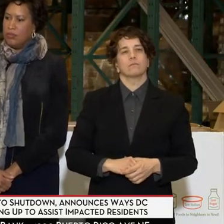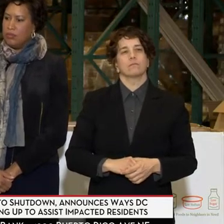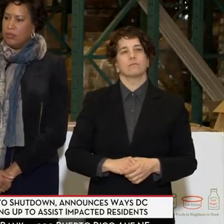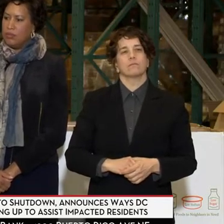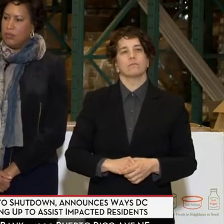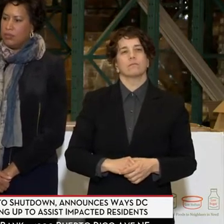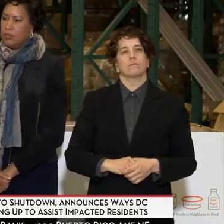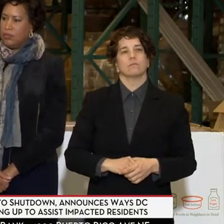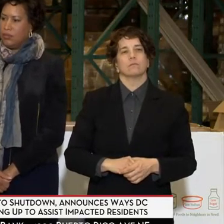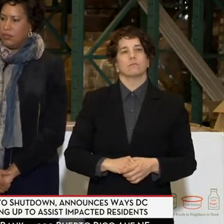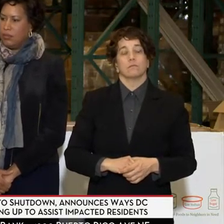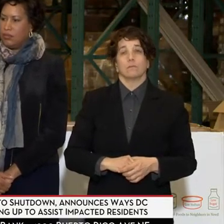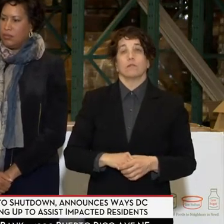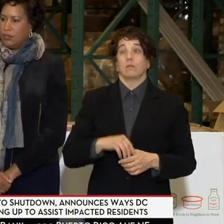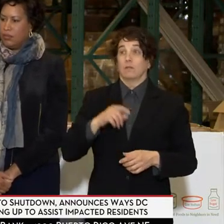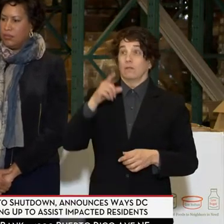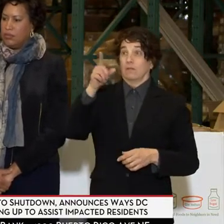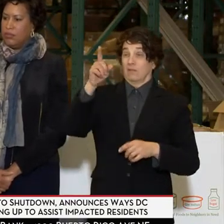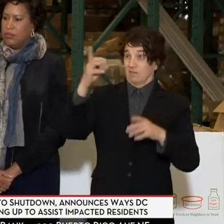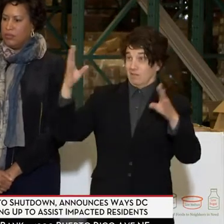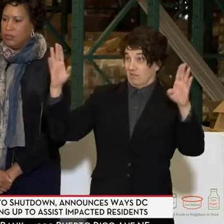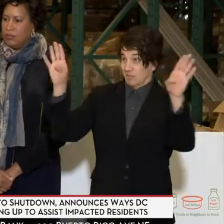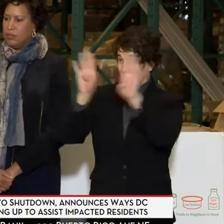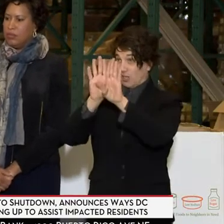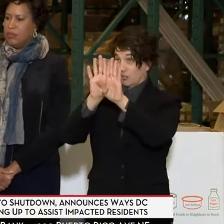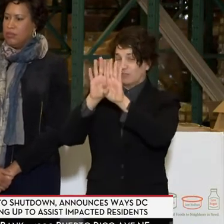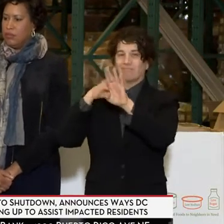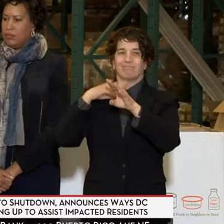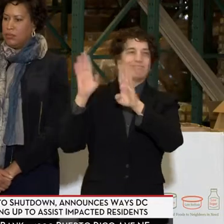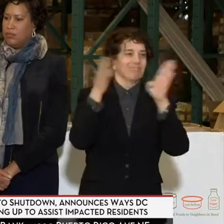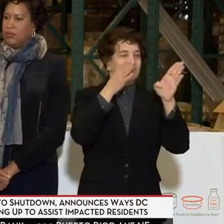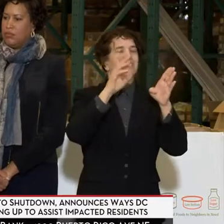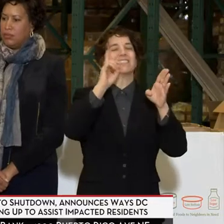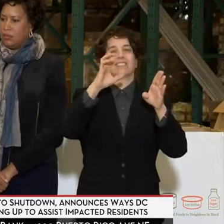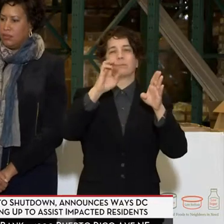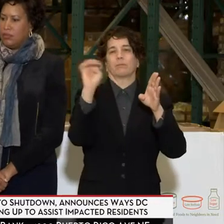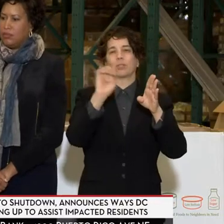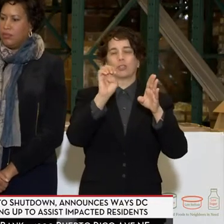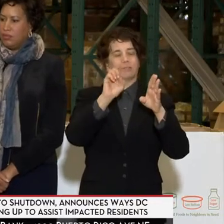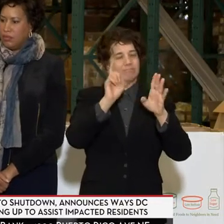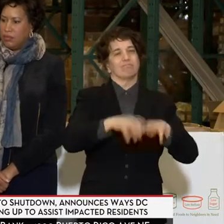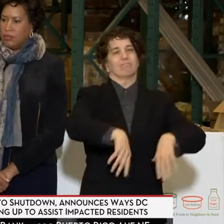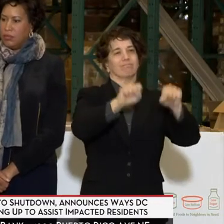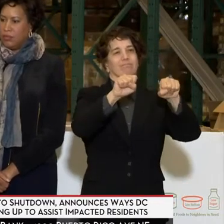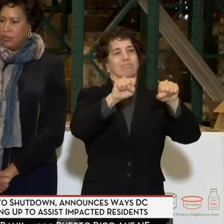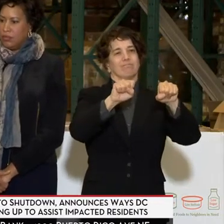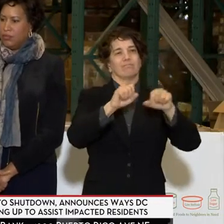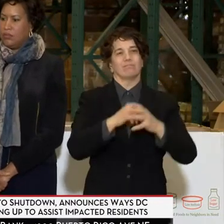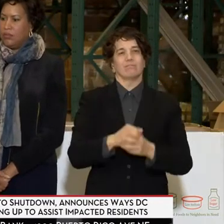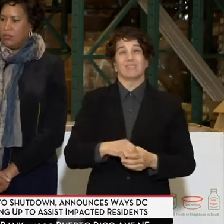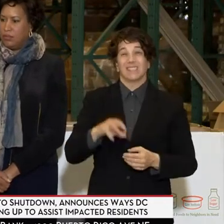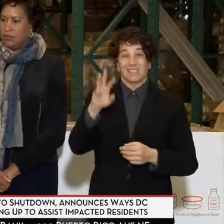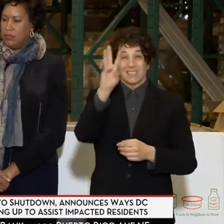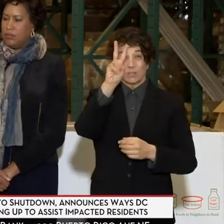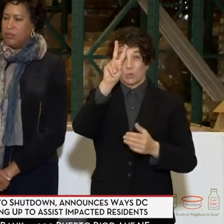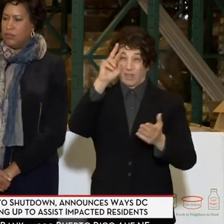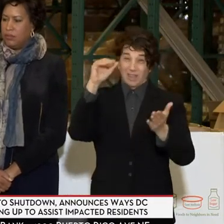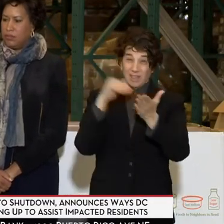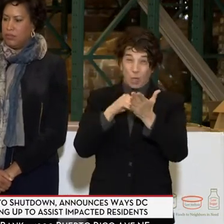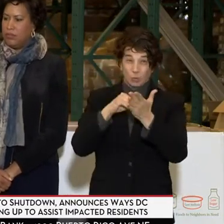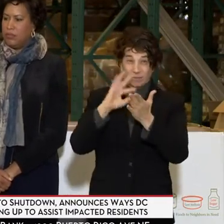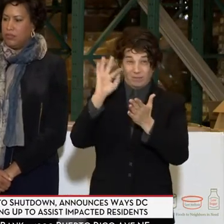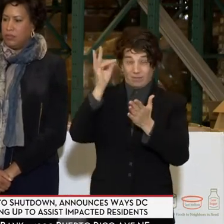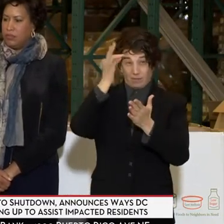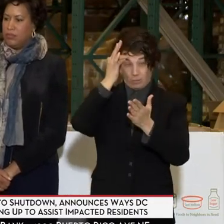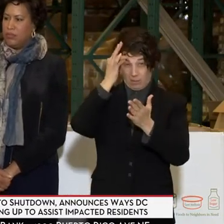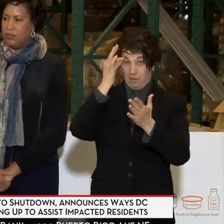is not only the 62,000 federal employees who live in the District of Columbia,